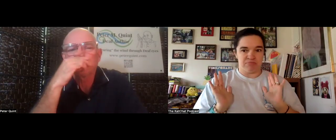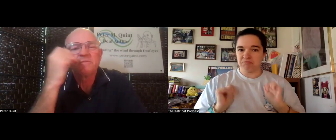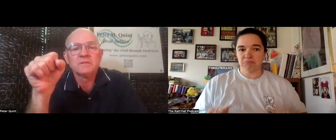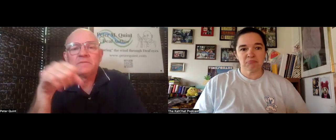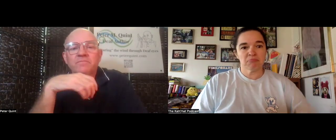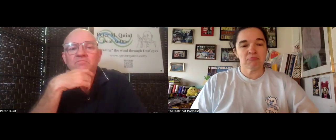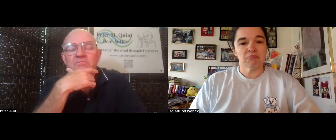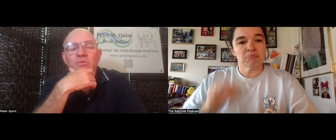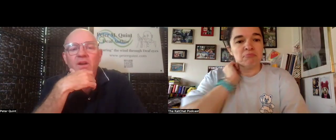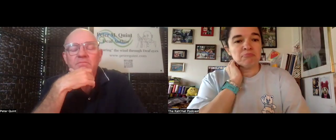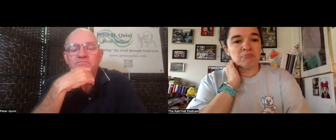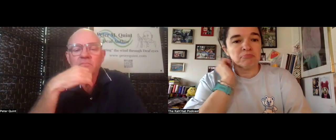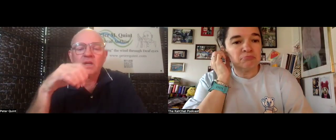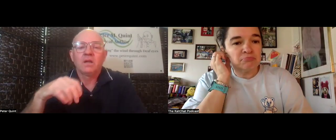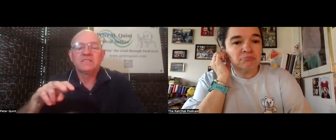myself.